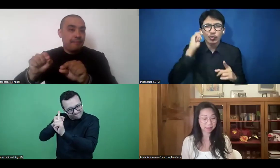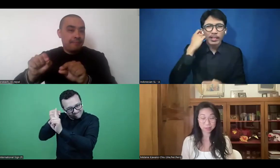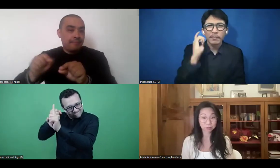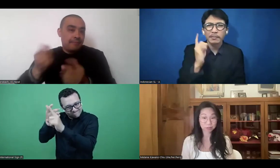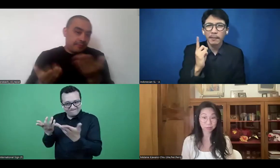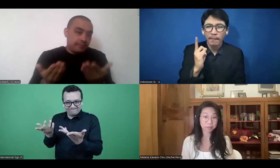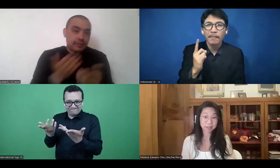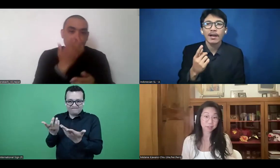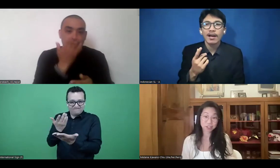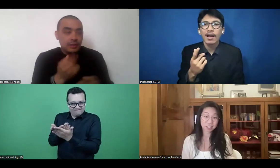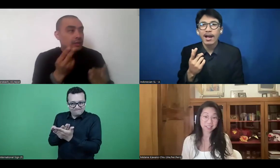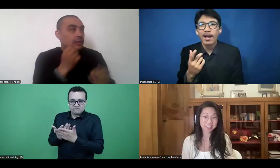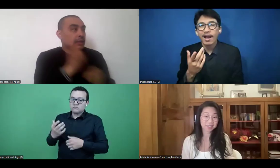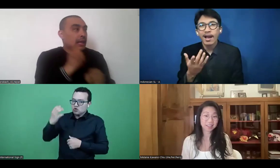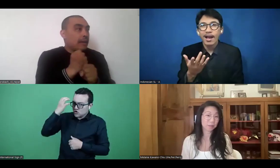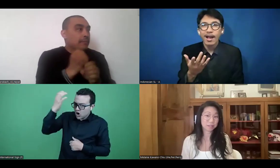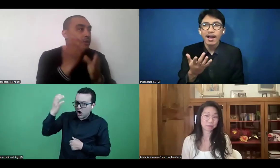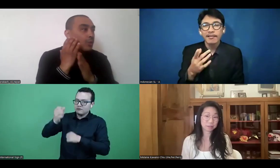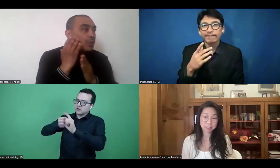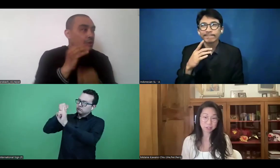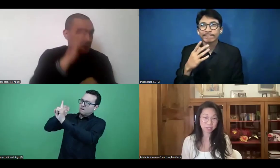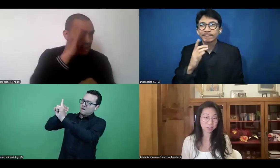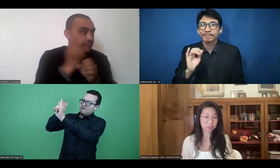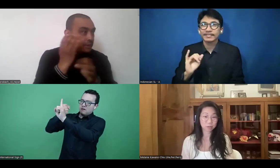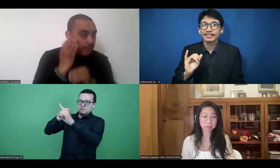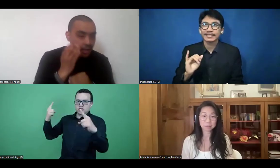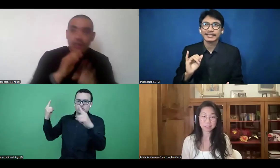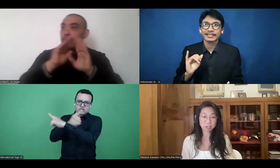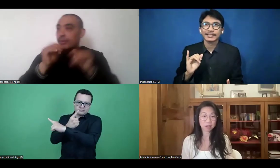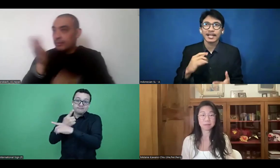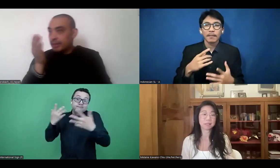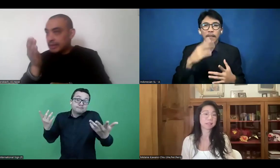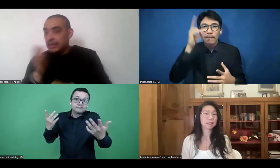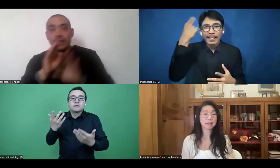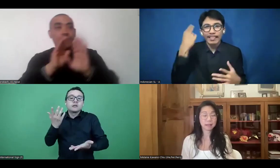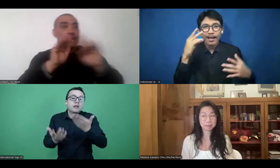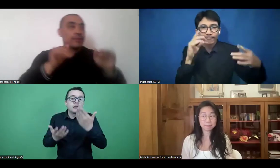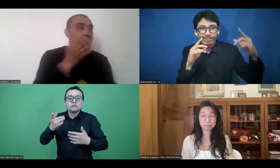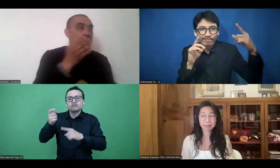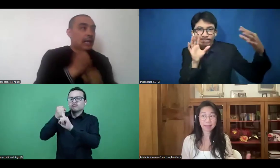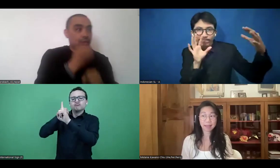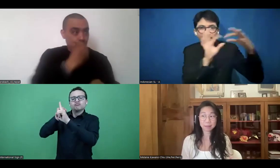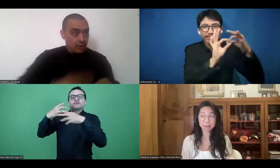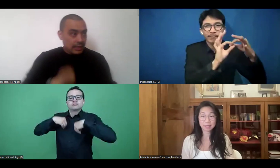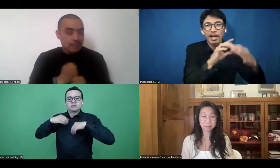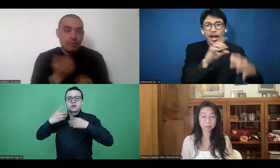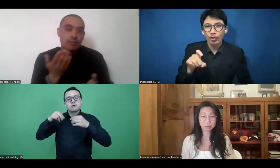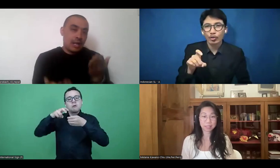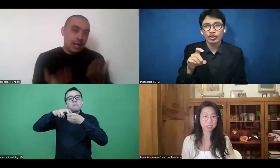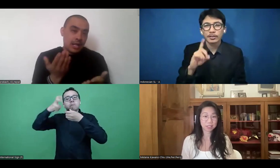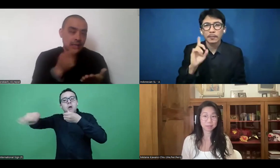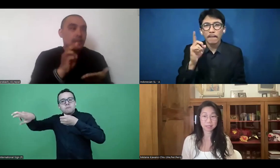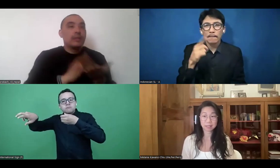because government actors change with different administrations or people leave jobs, that ability to